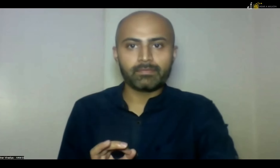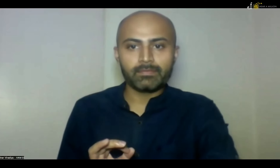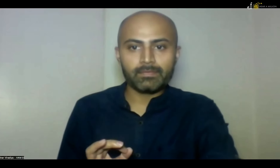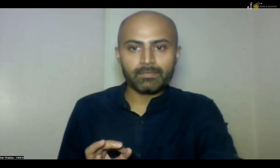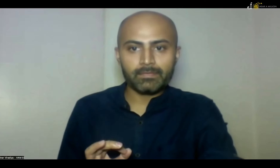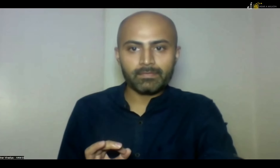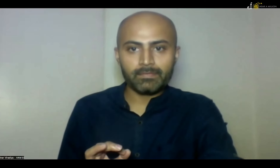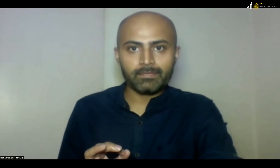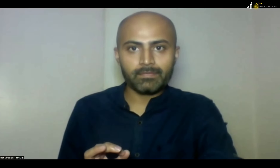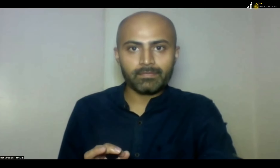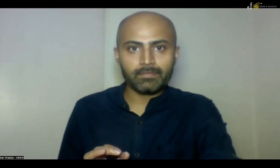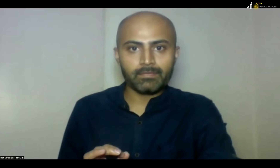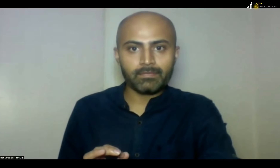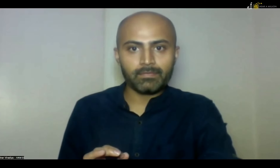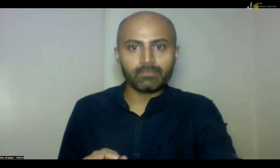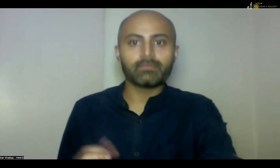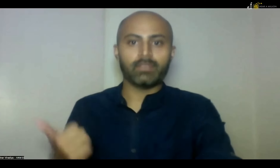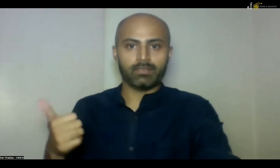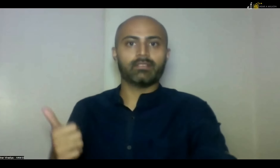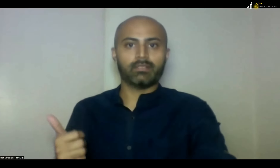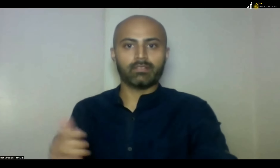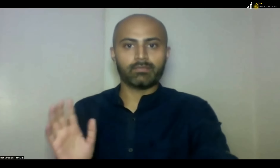100 people who have answered the poll question.